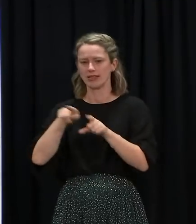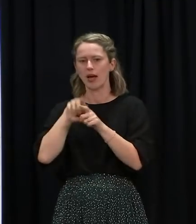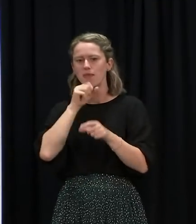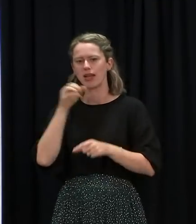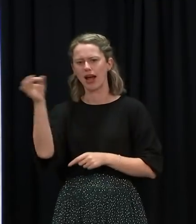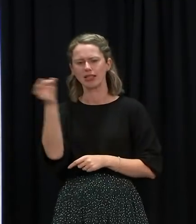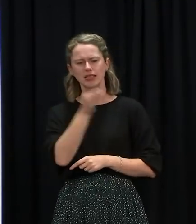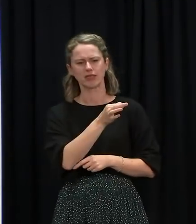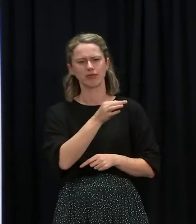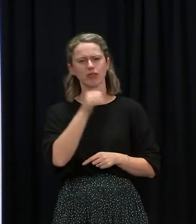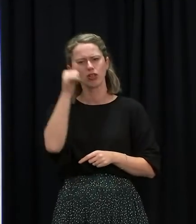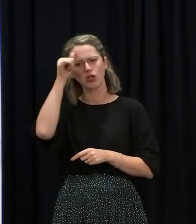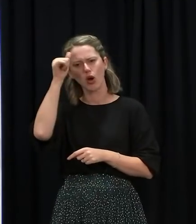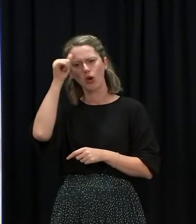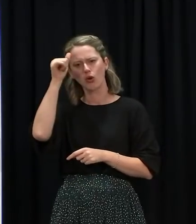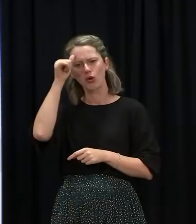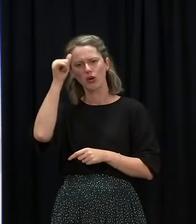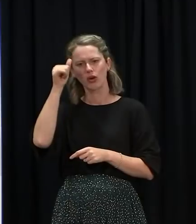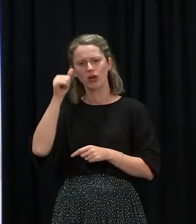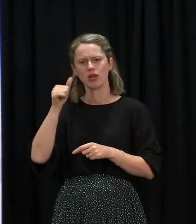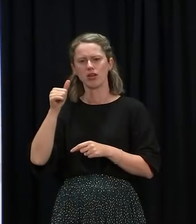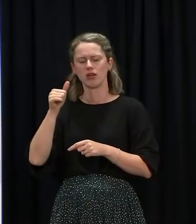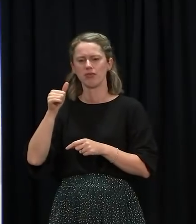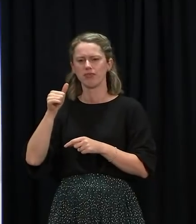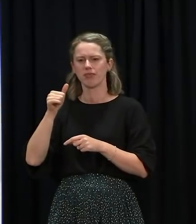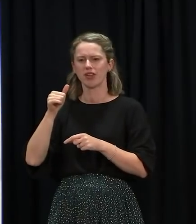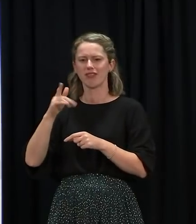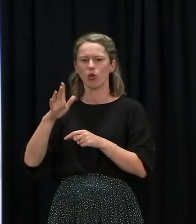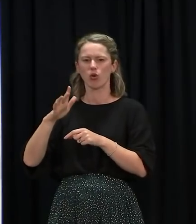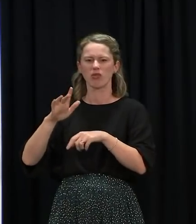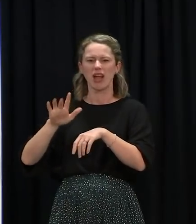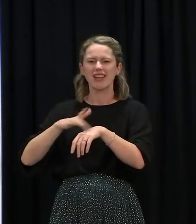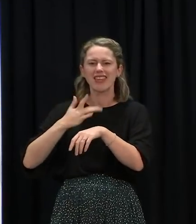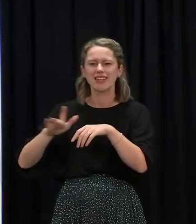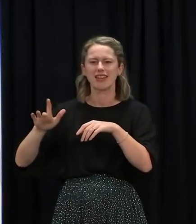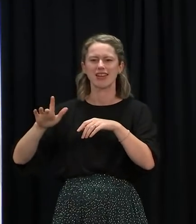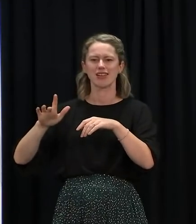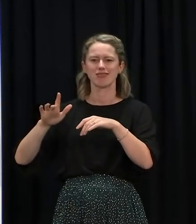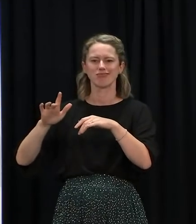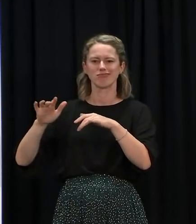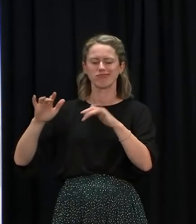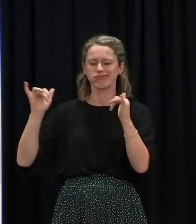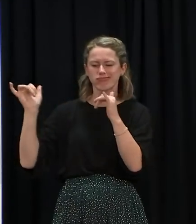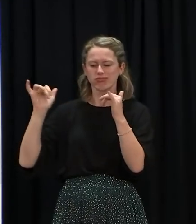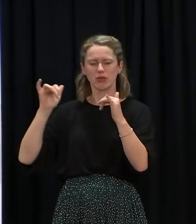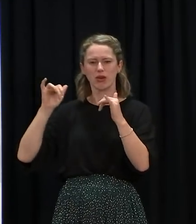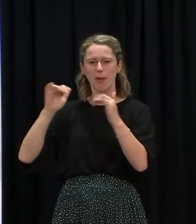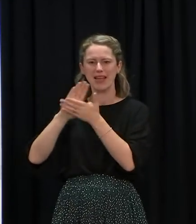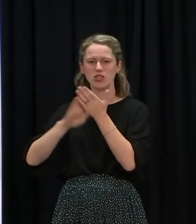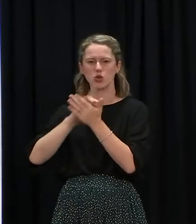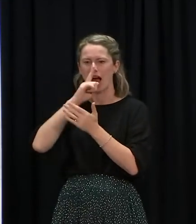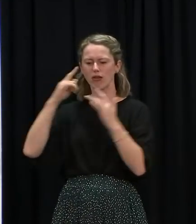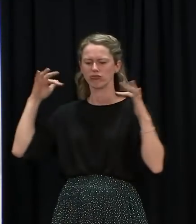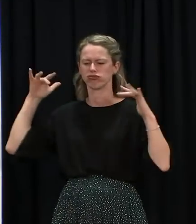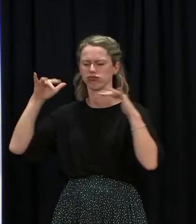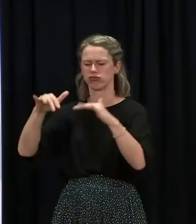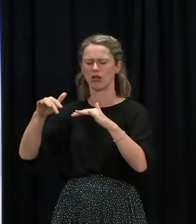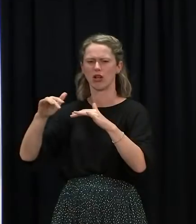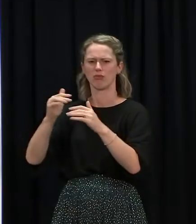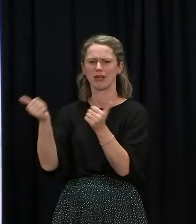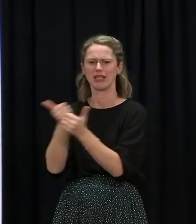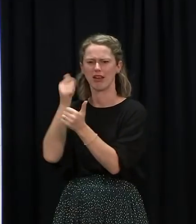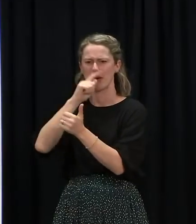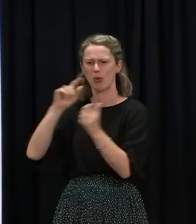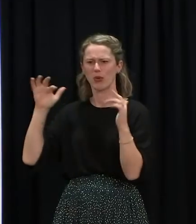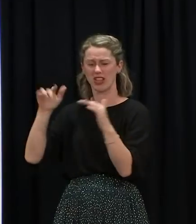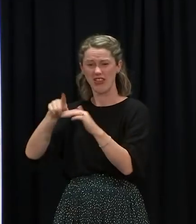to for the entertainment industry? Would that mean an end to mass gatherings, gigs, cinemas, theatres? Would that be consistent with that strategy?